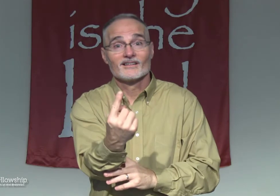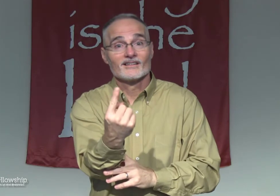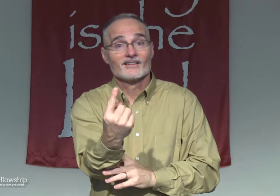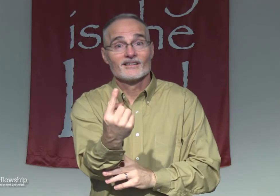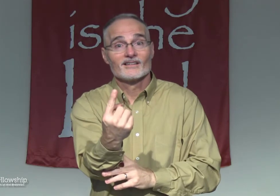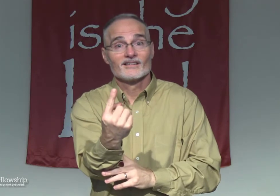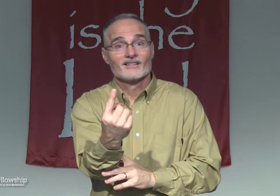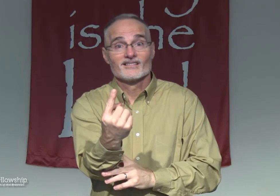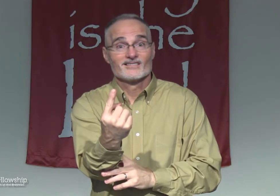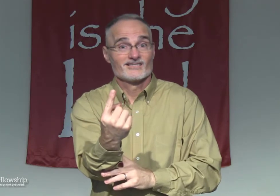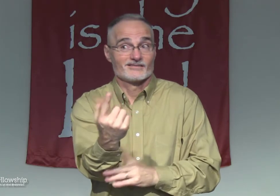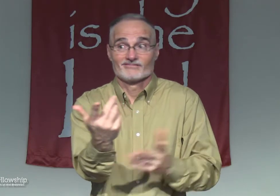Alone?